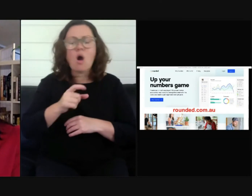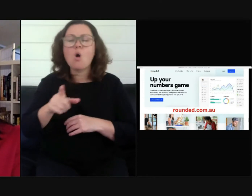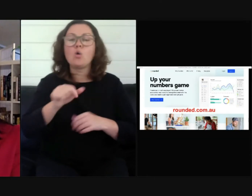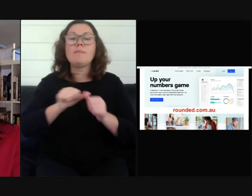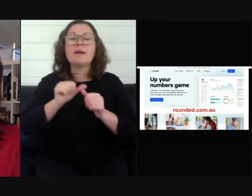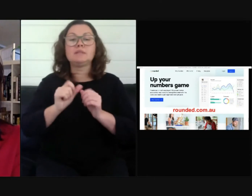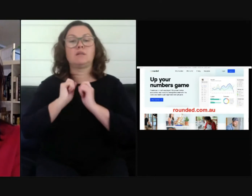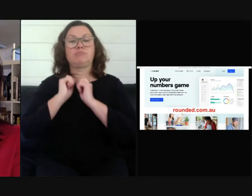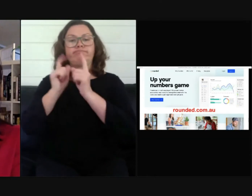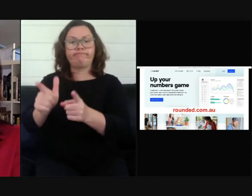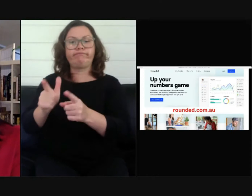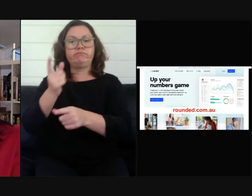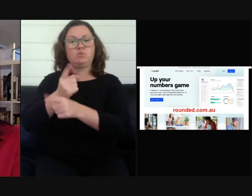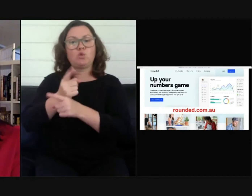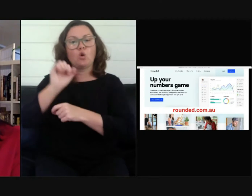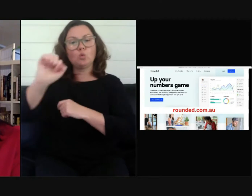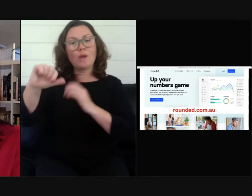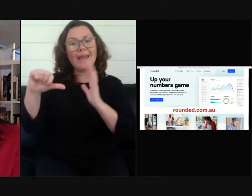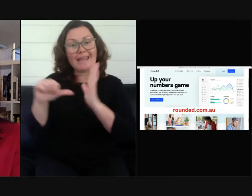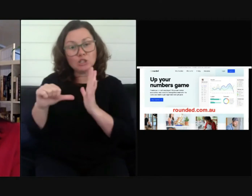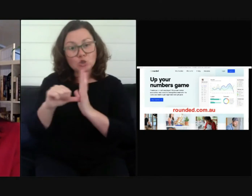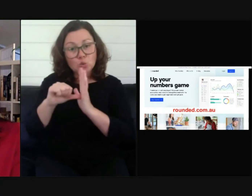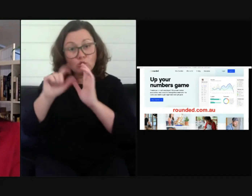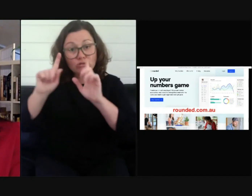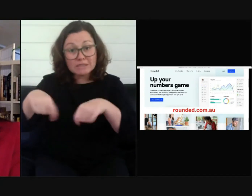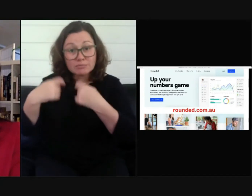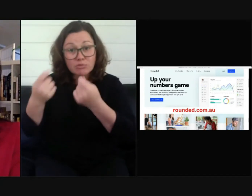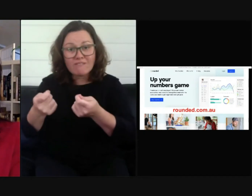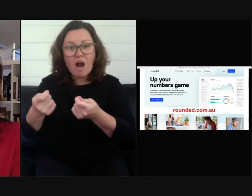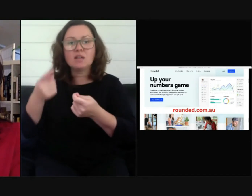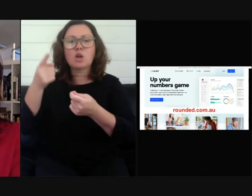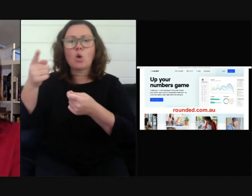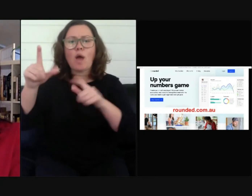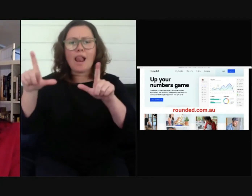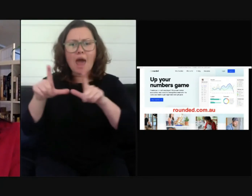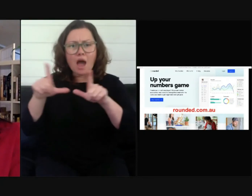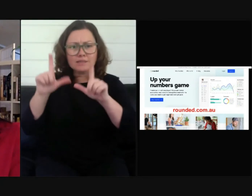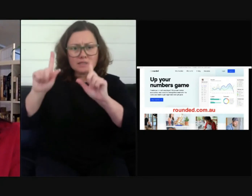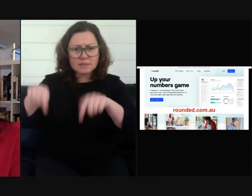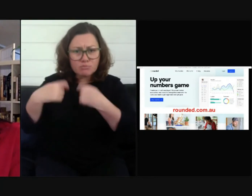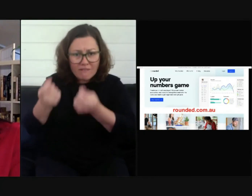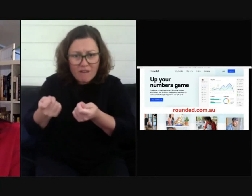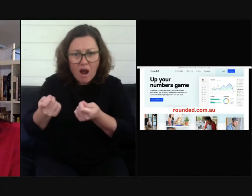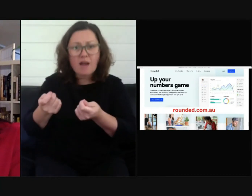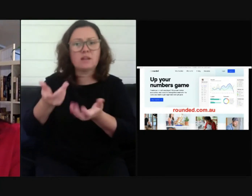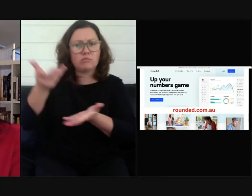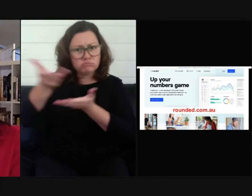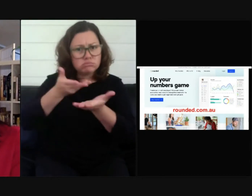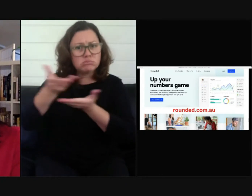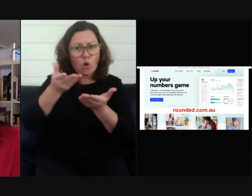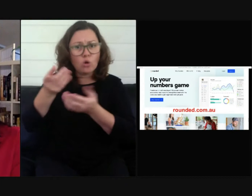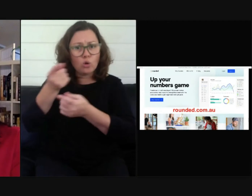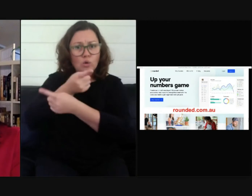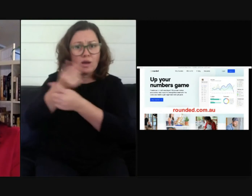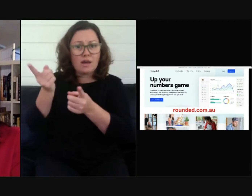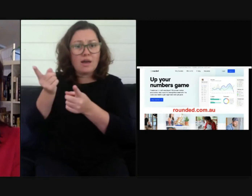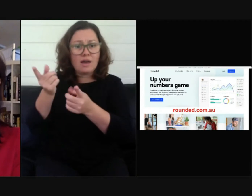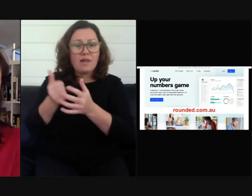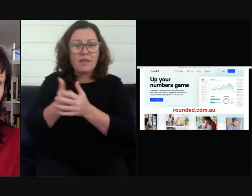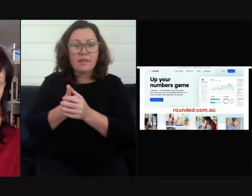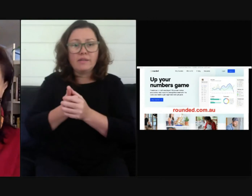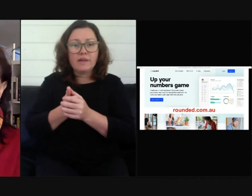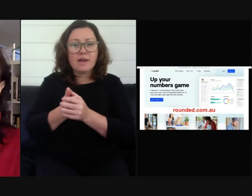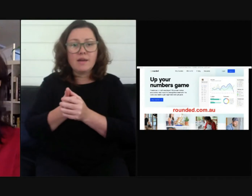your licensing providers, to whatever that might be, whether that's, as you say, computer programs,